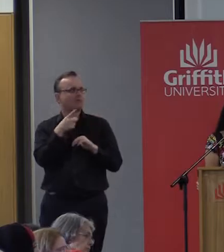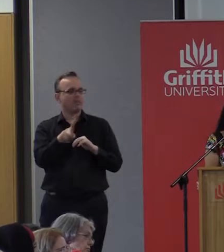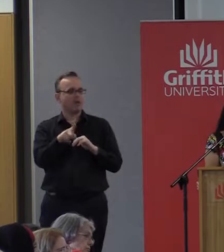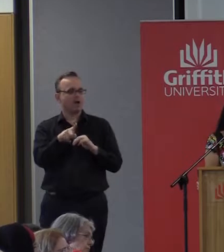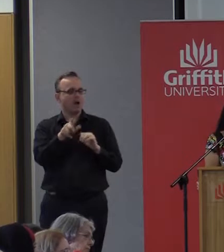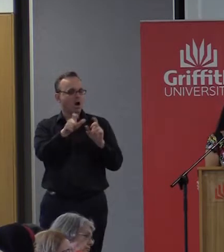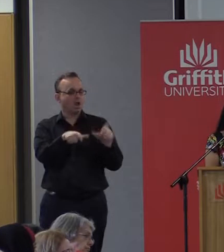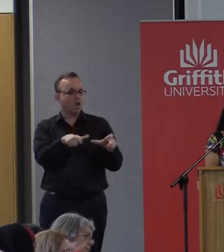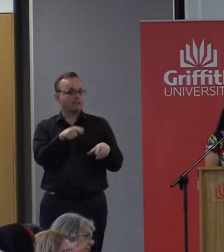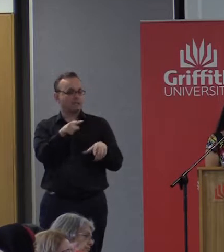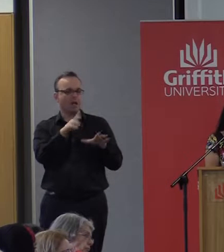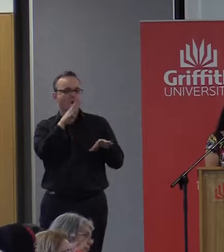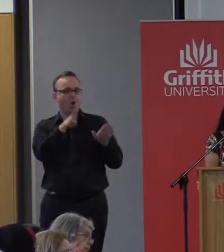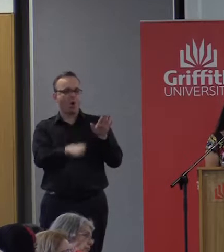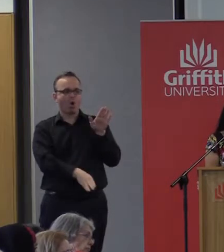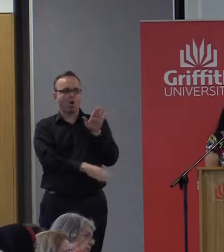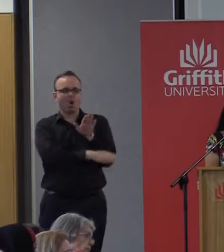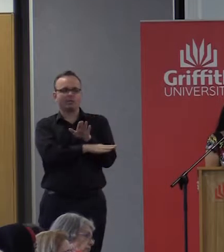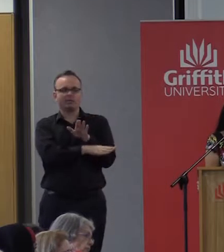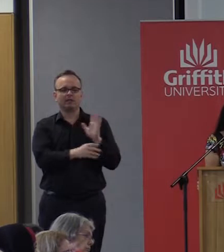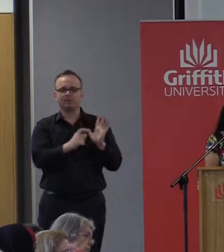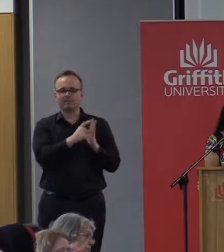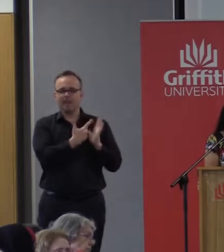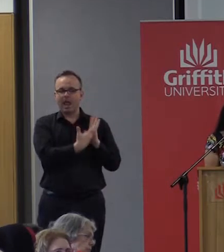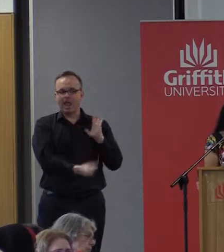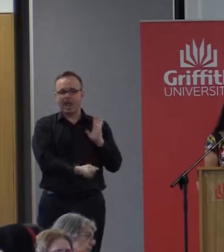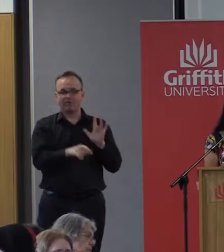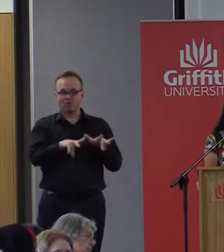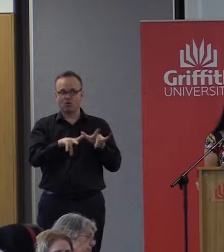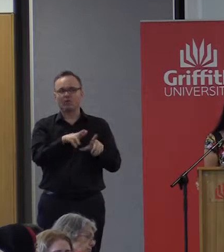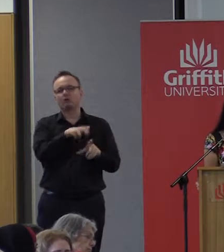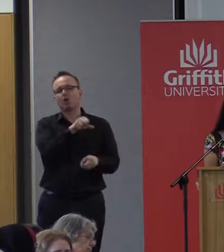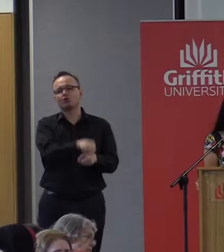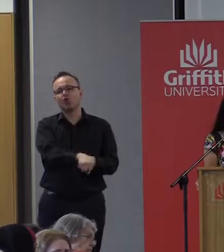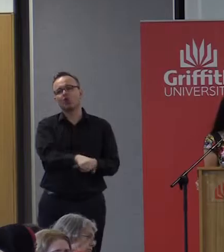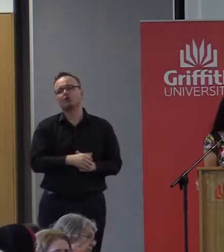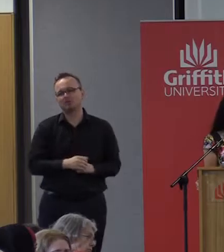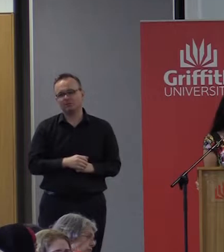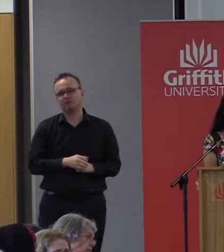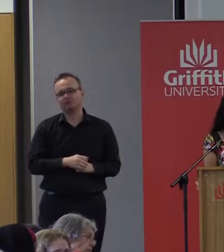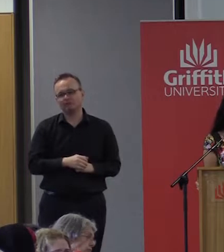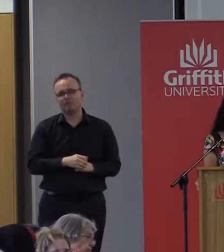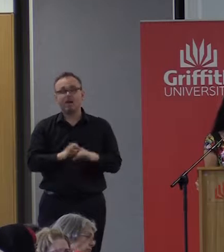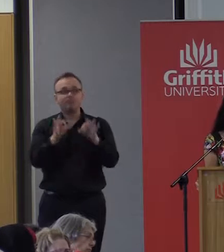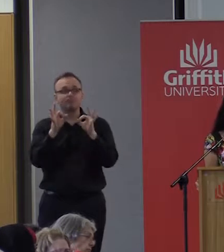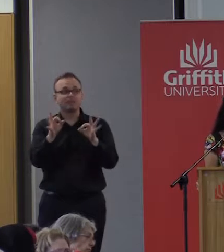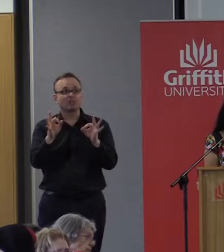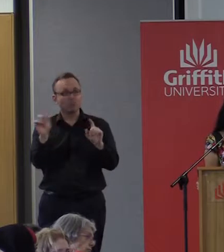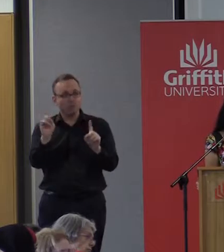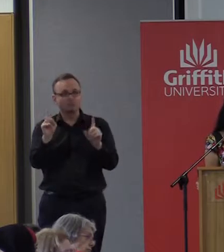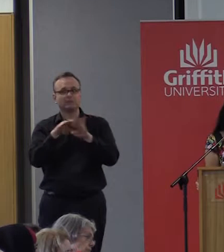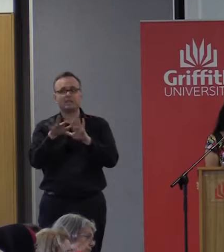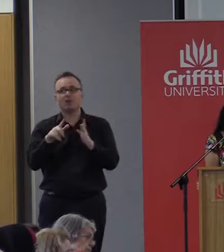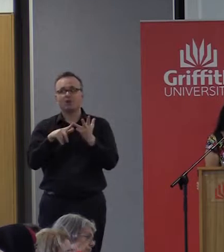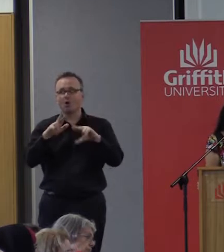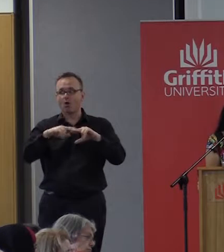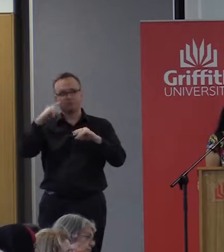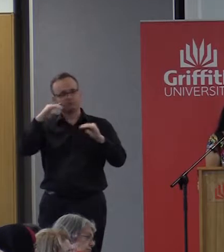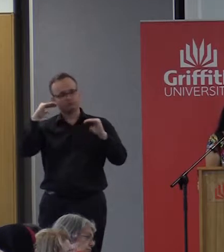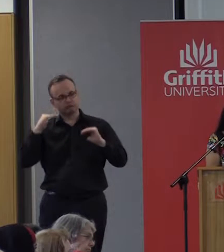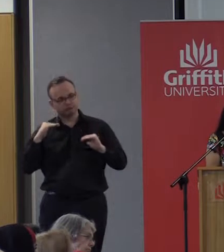with disabilities that don't already have a diagnosis, particularly in the area of intellectual